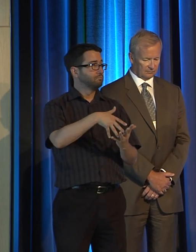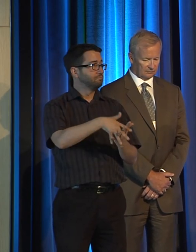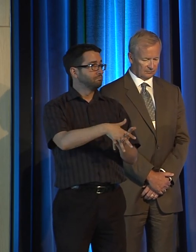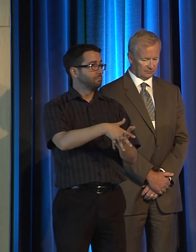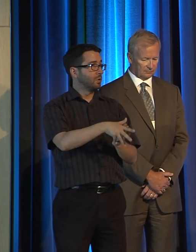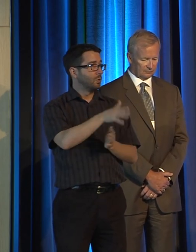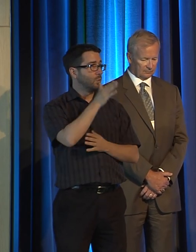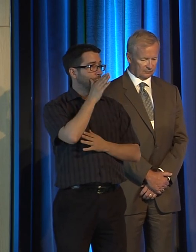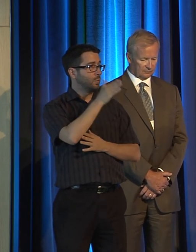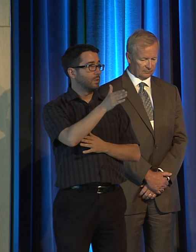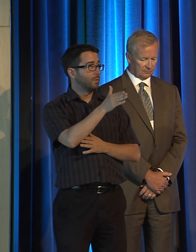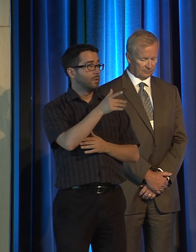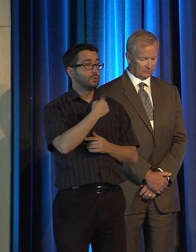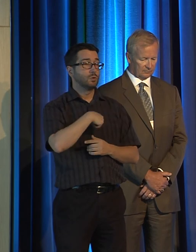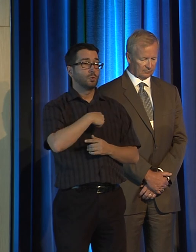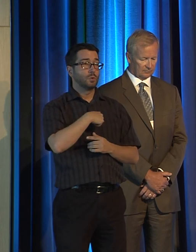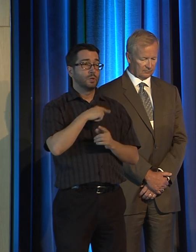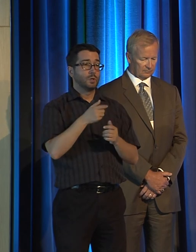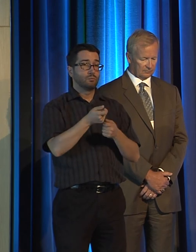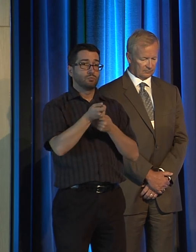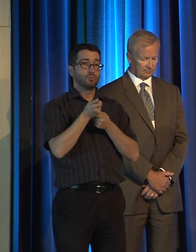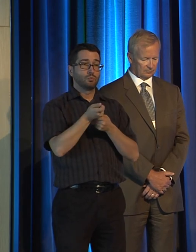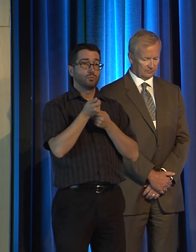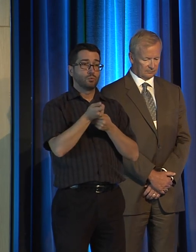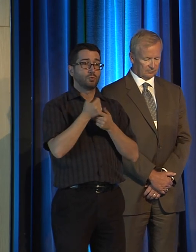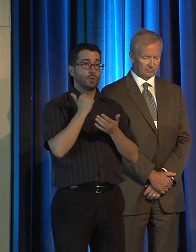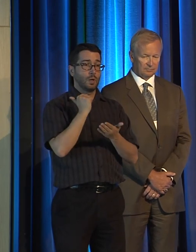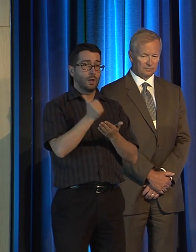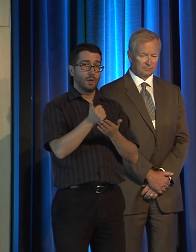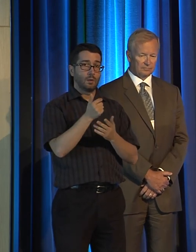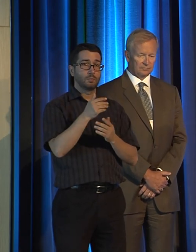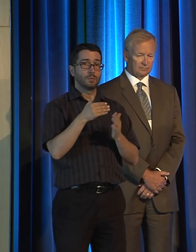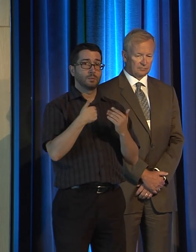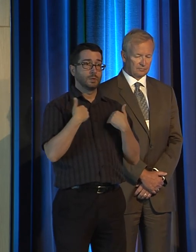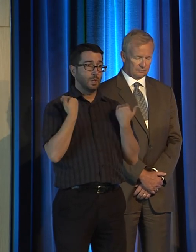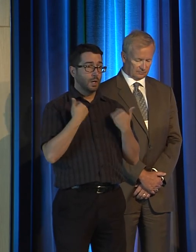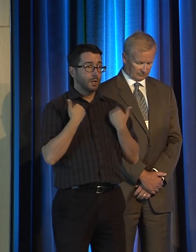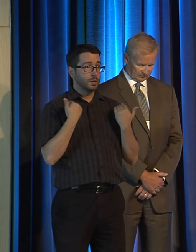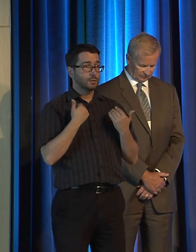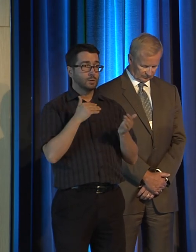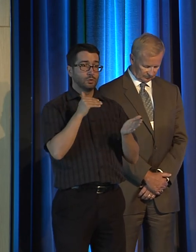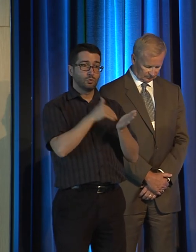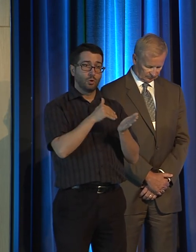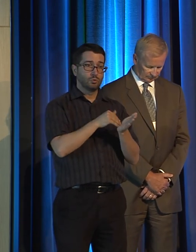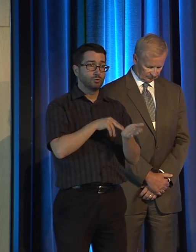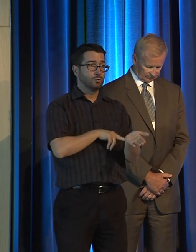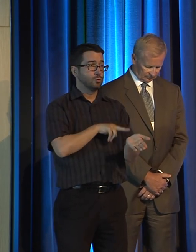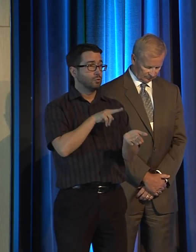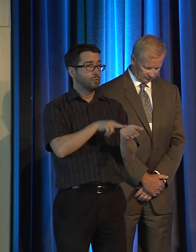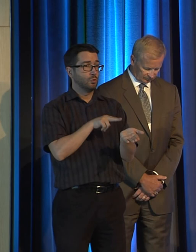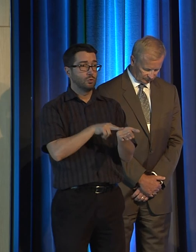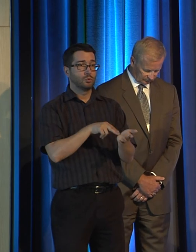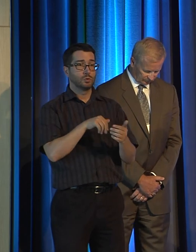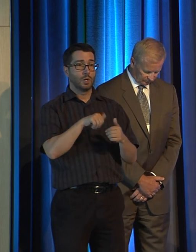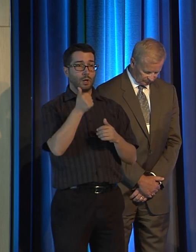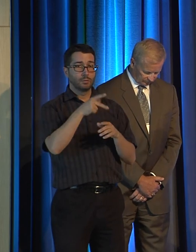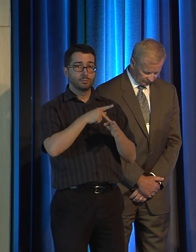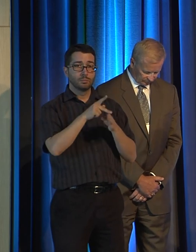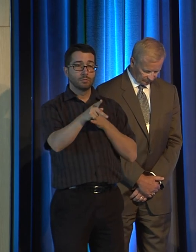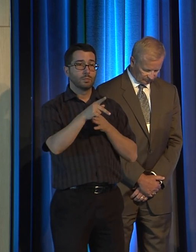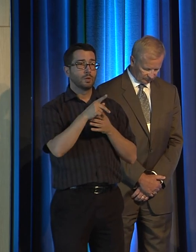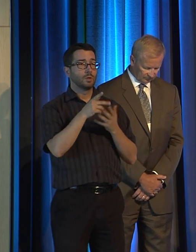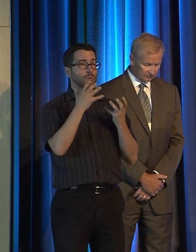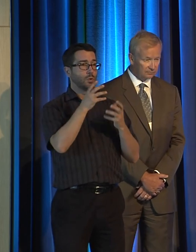we approach recruitment, helping our young professionals, doctors, nurses, and others to travel the province and see